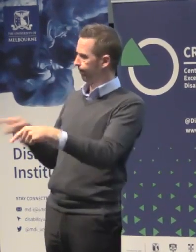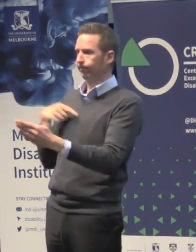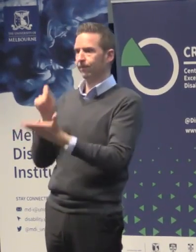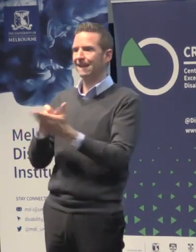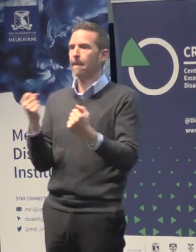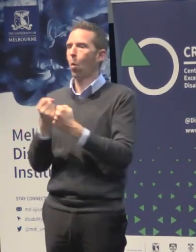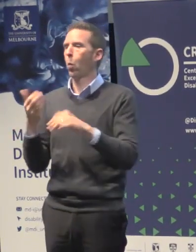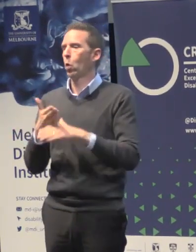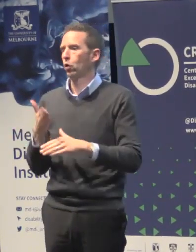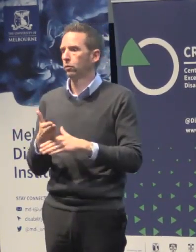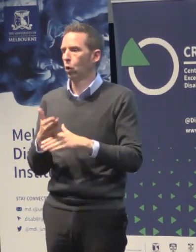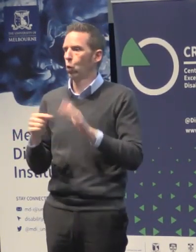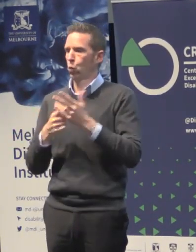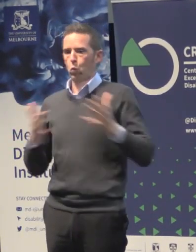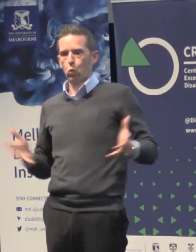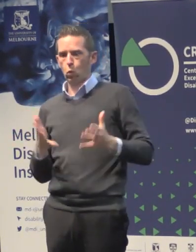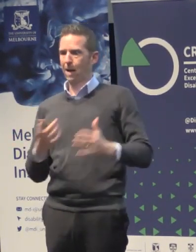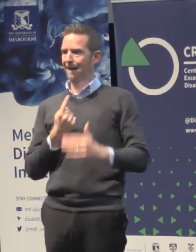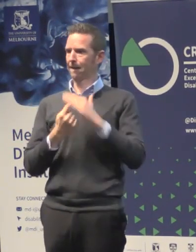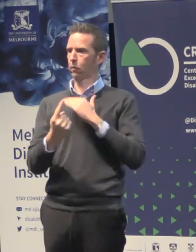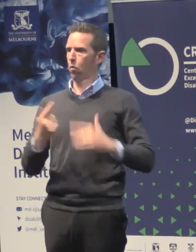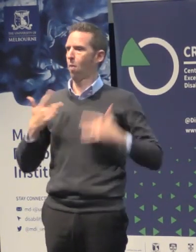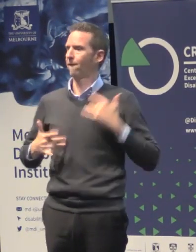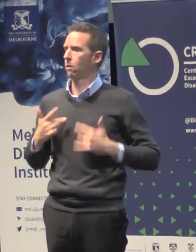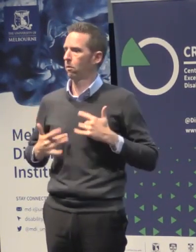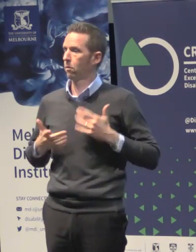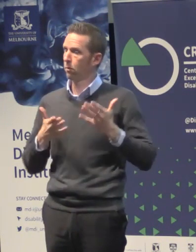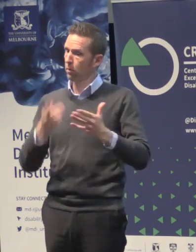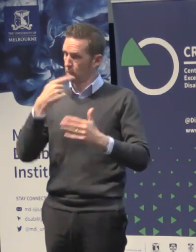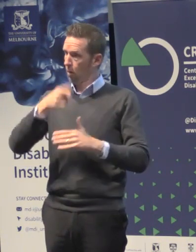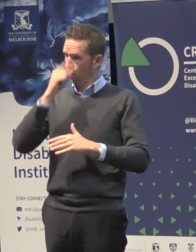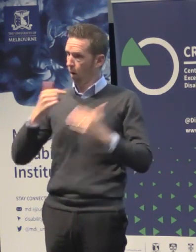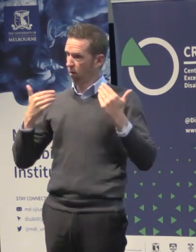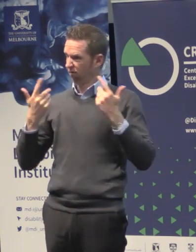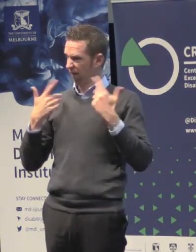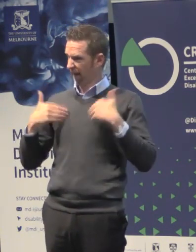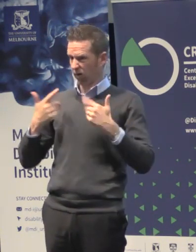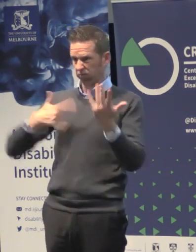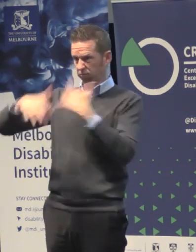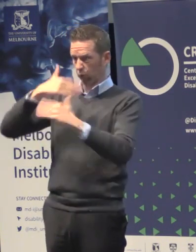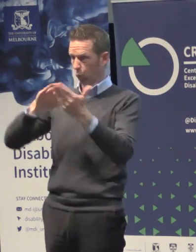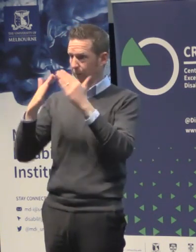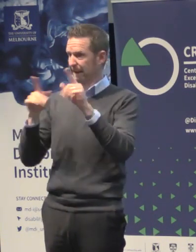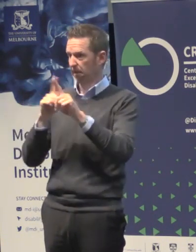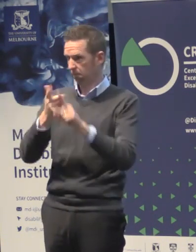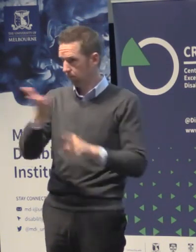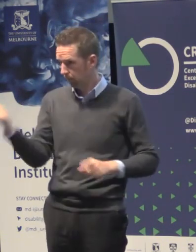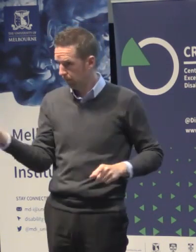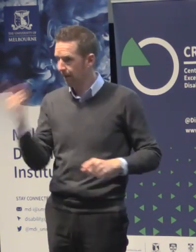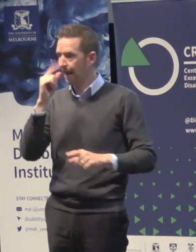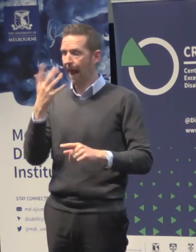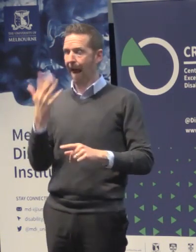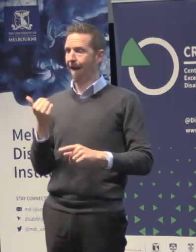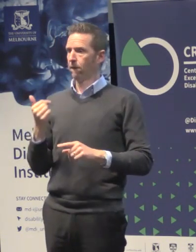language, to promote independent living, to enable people to live in the community like everybody else, to have